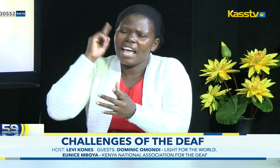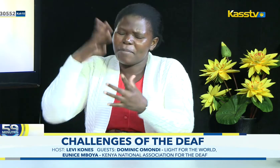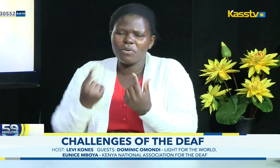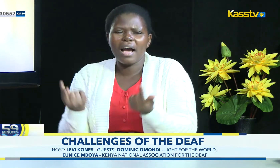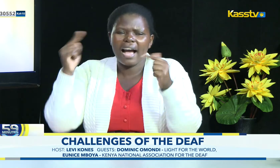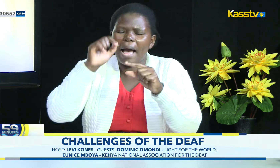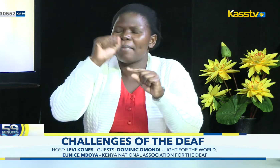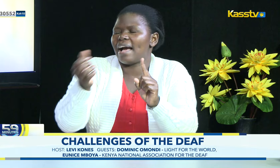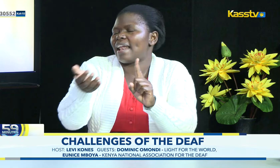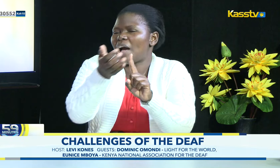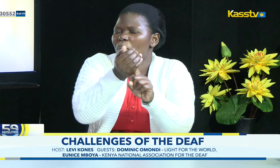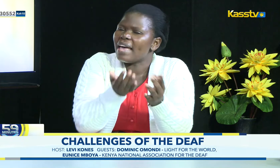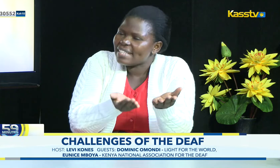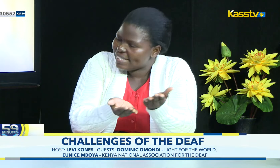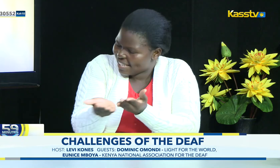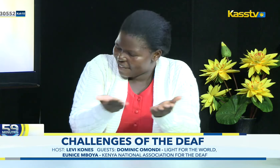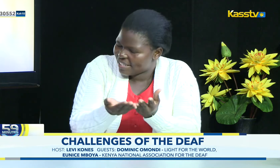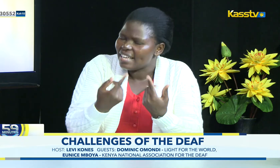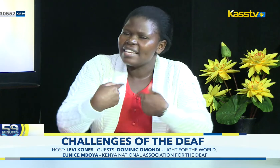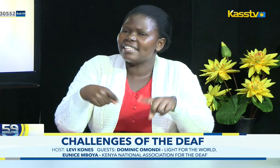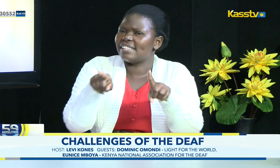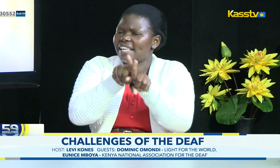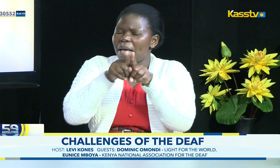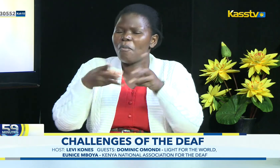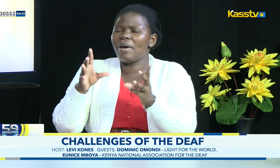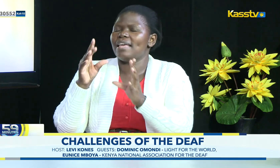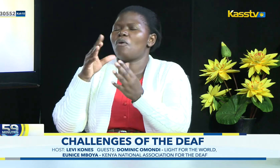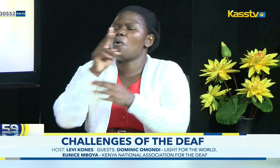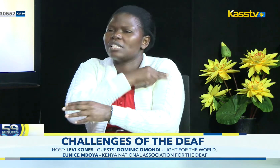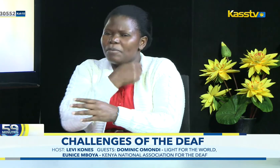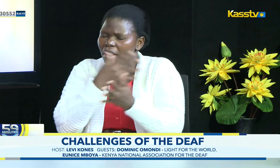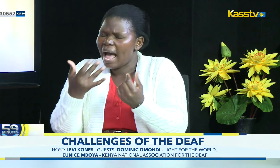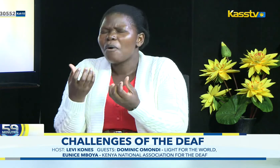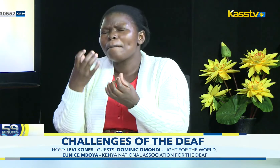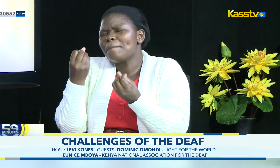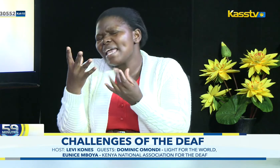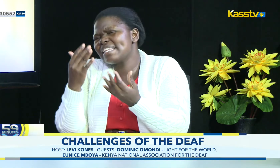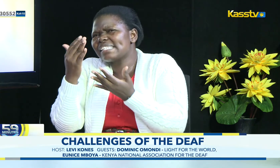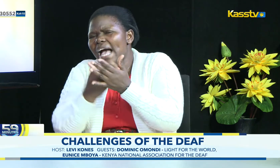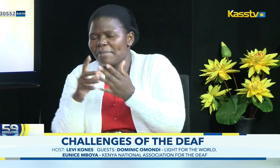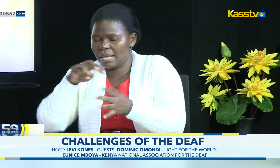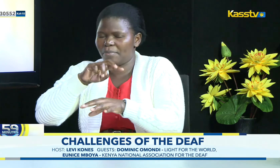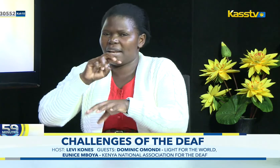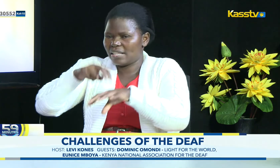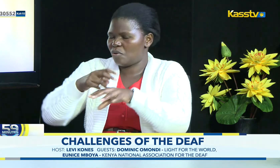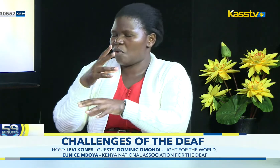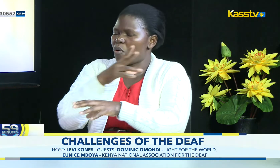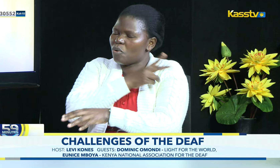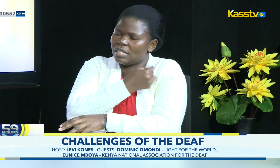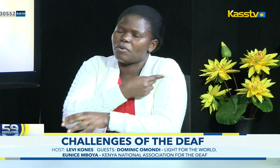service providers should at least have basic sign language skill to be able to directly communicate with their deaf clients.